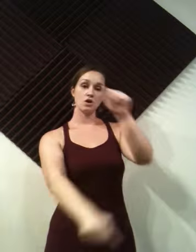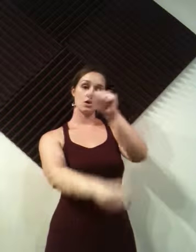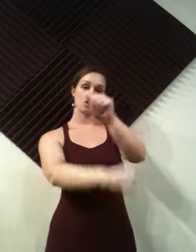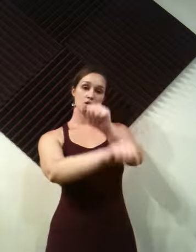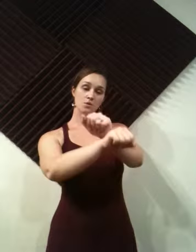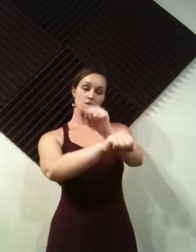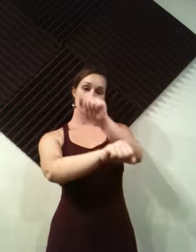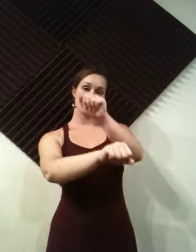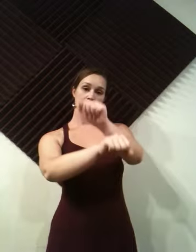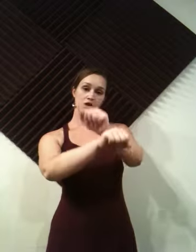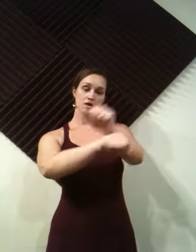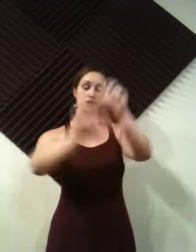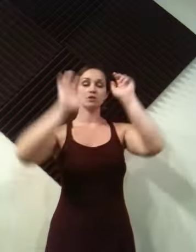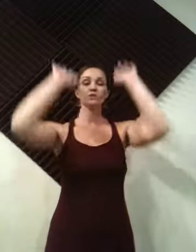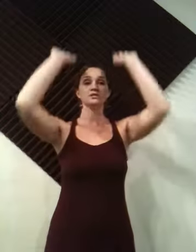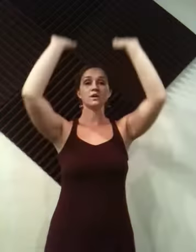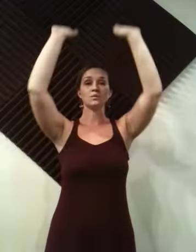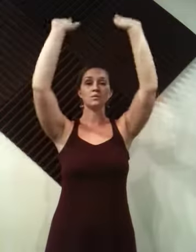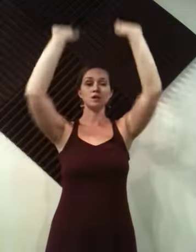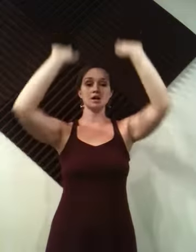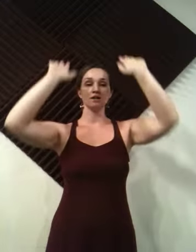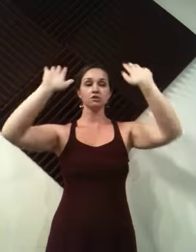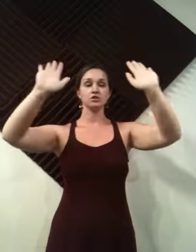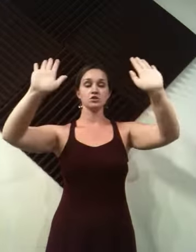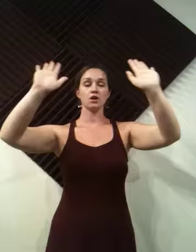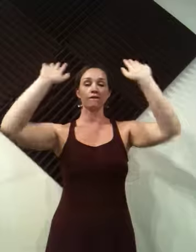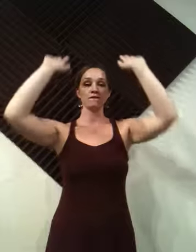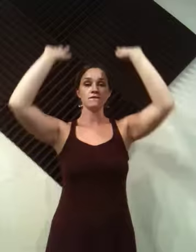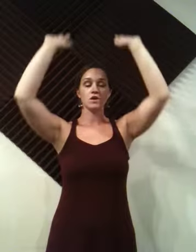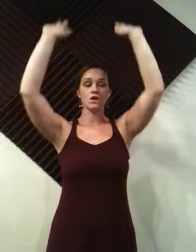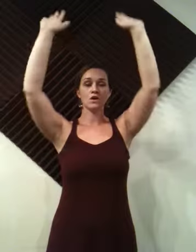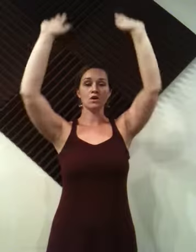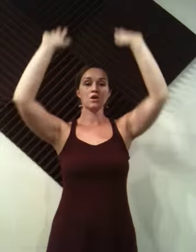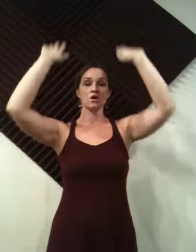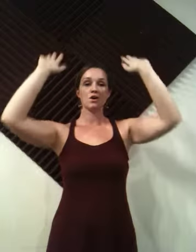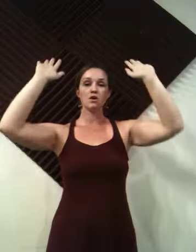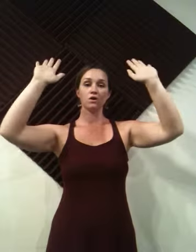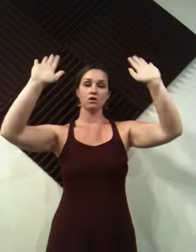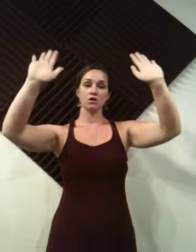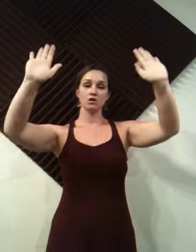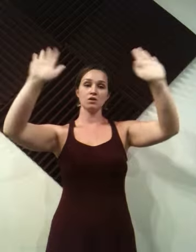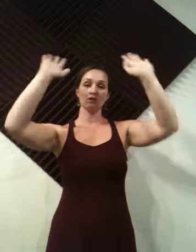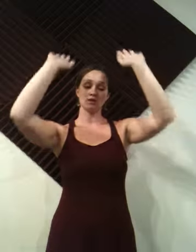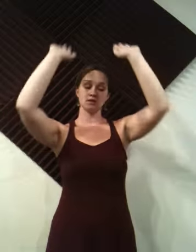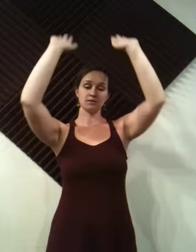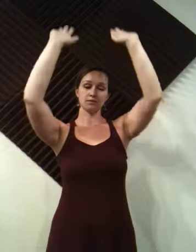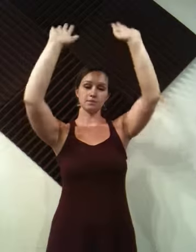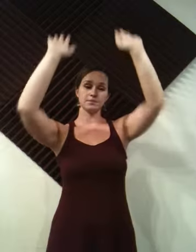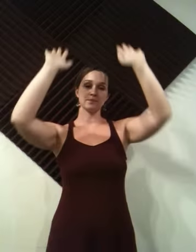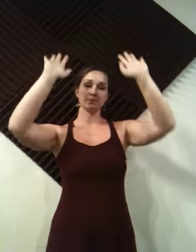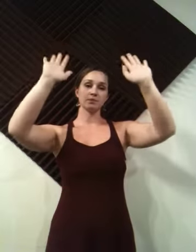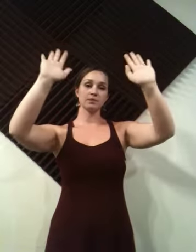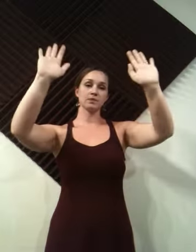your works are wonderful. I know